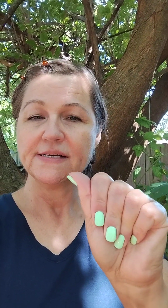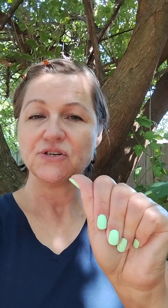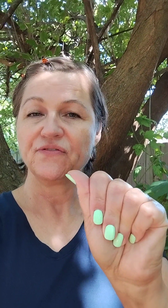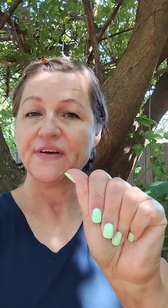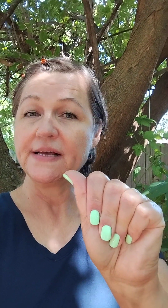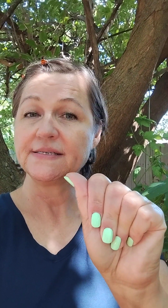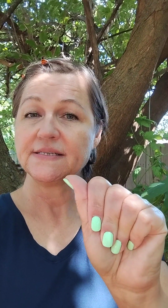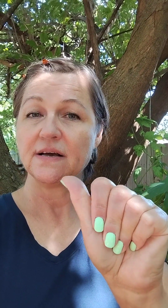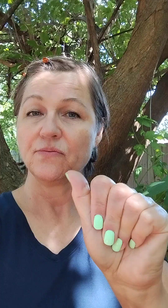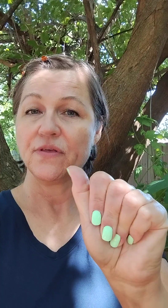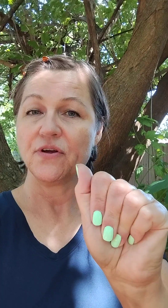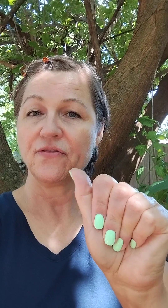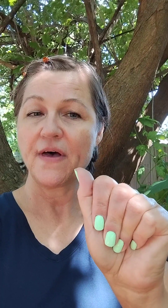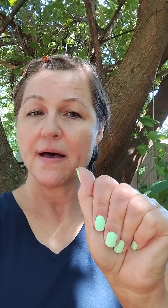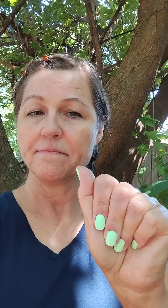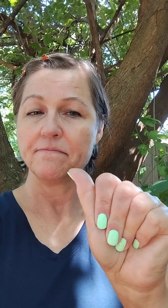is your fist with your thumb.